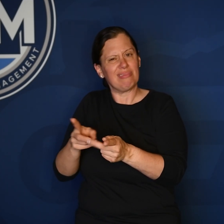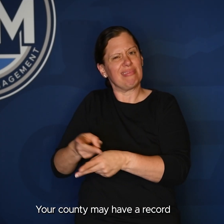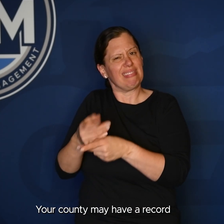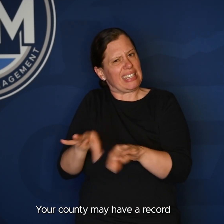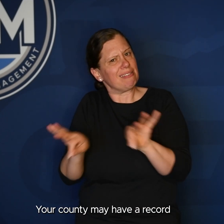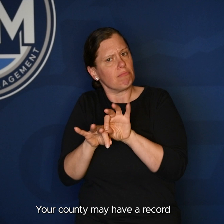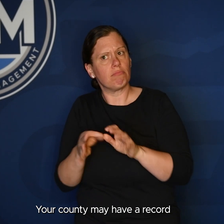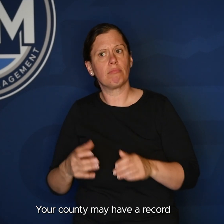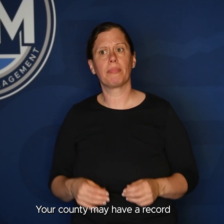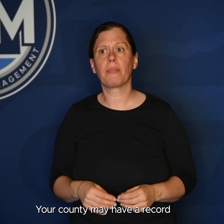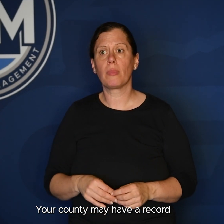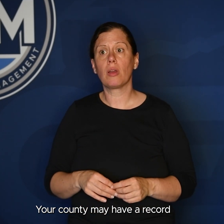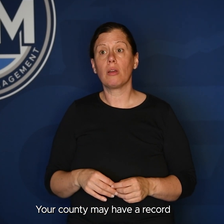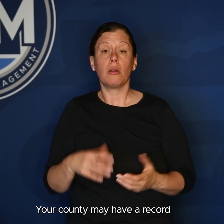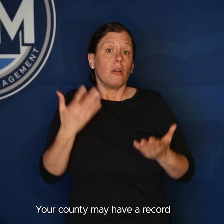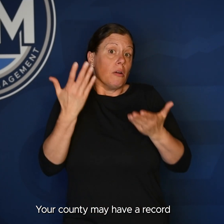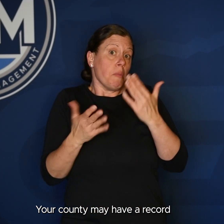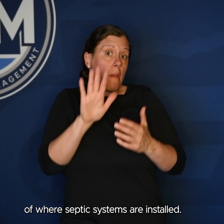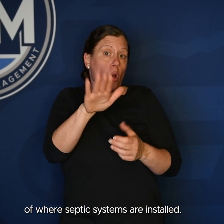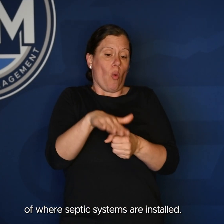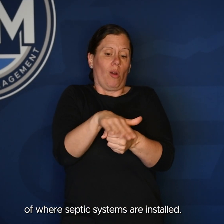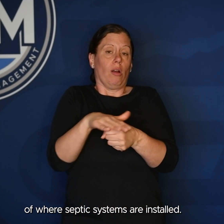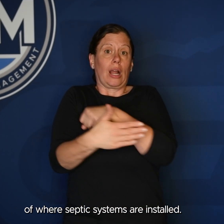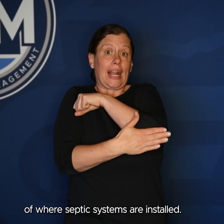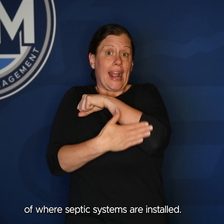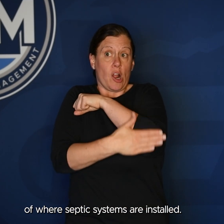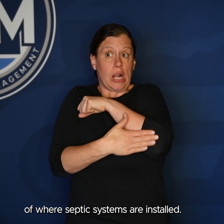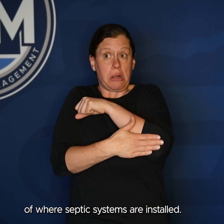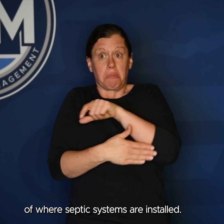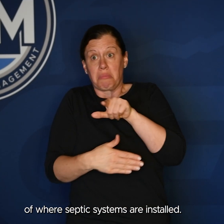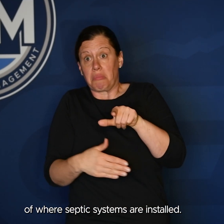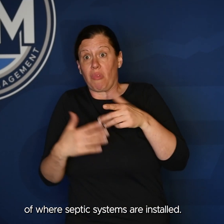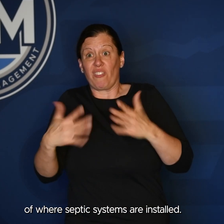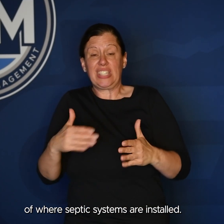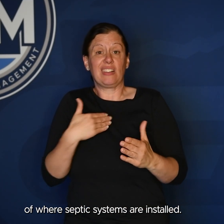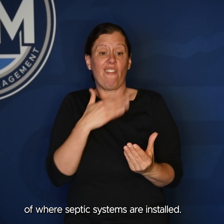Your county may have a record of where septic systems are installed.